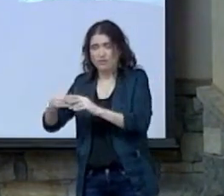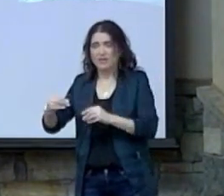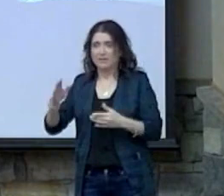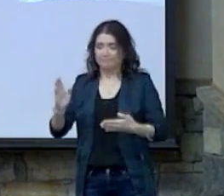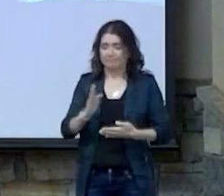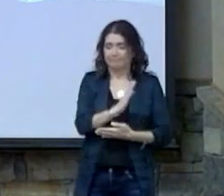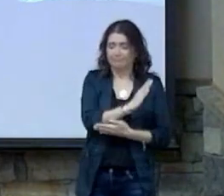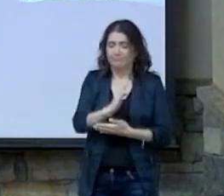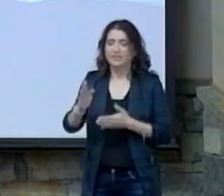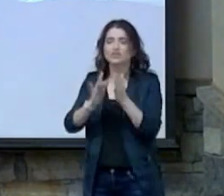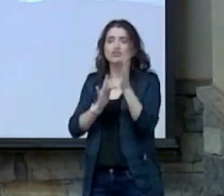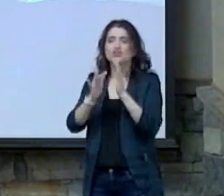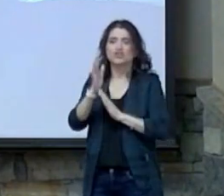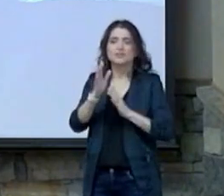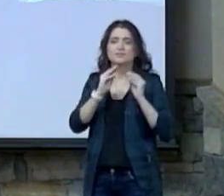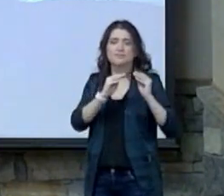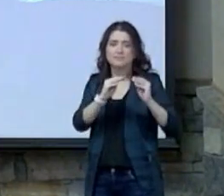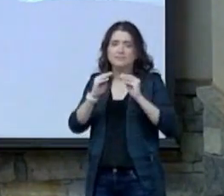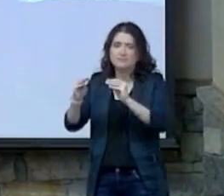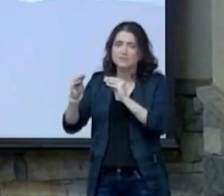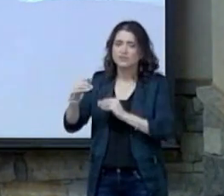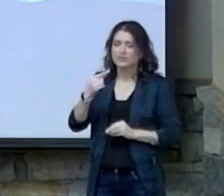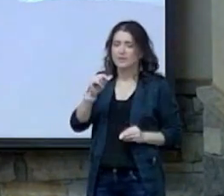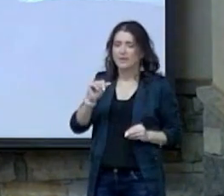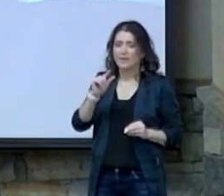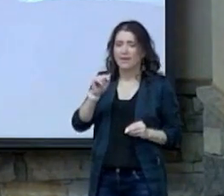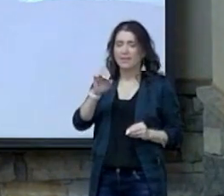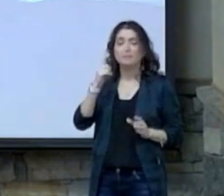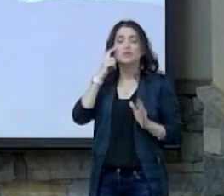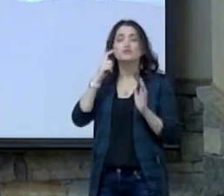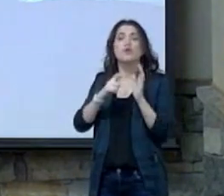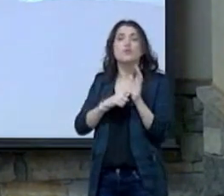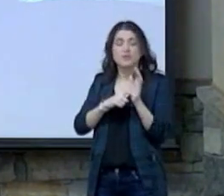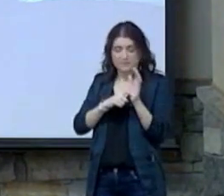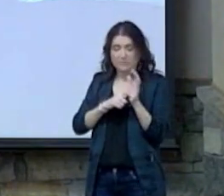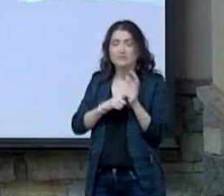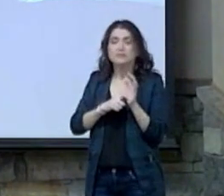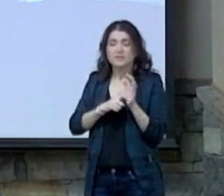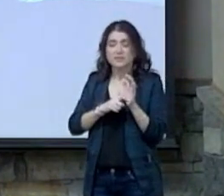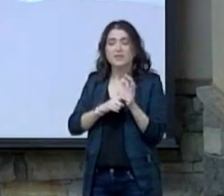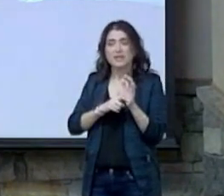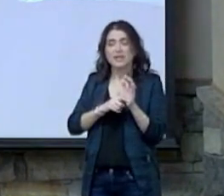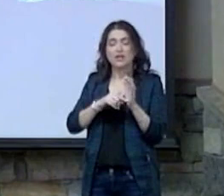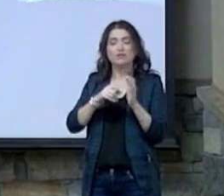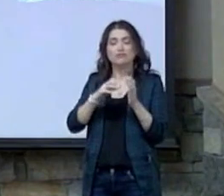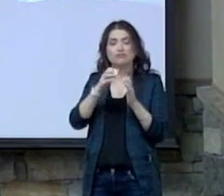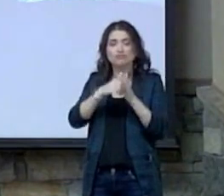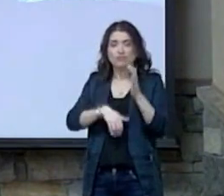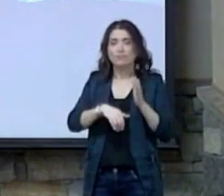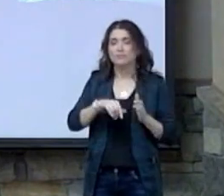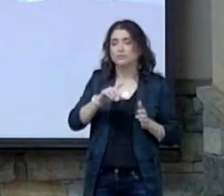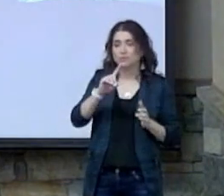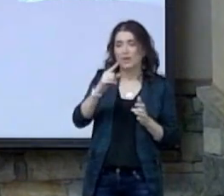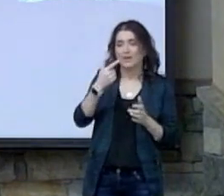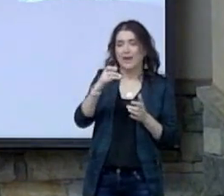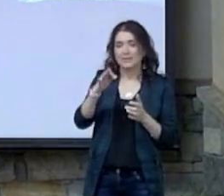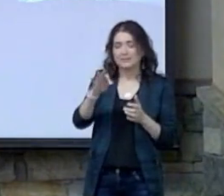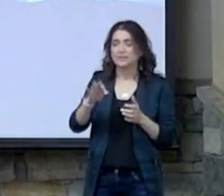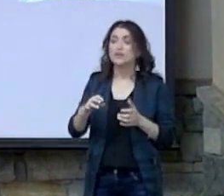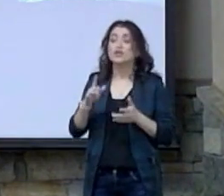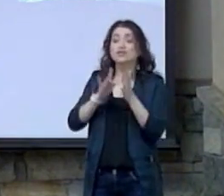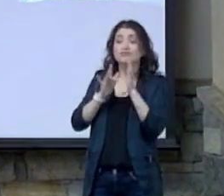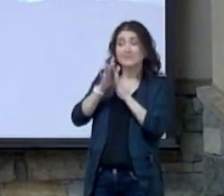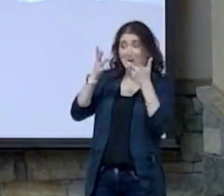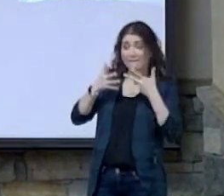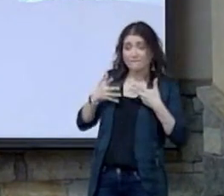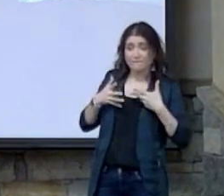in Galilee. But notice in chapter 19 and verse 1 what's about to happen. Now when Jesus had finished these sayings,